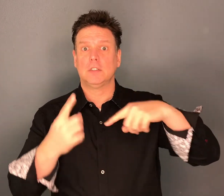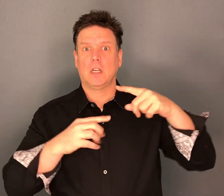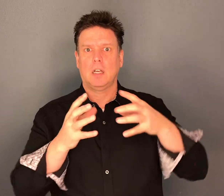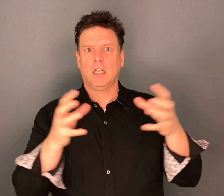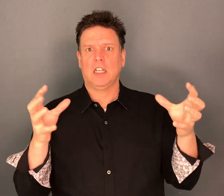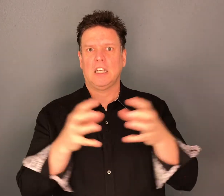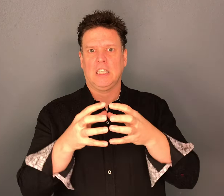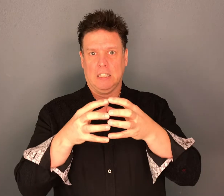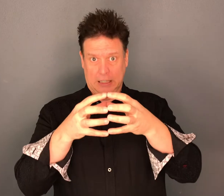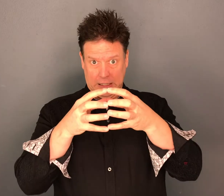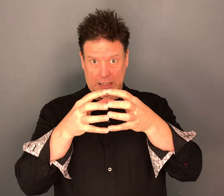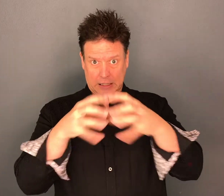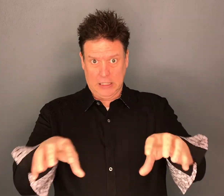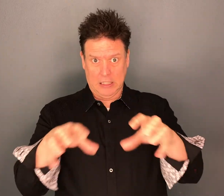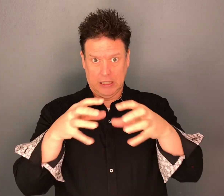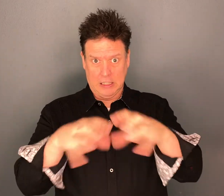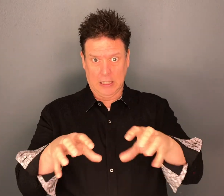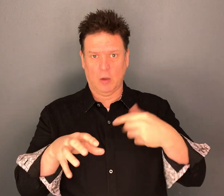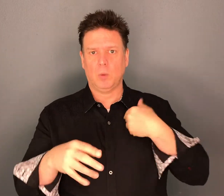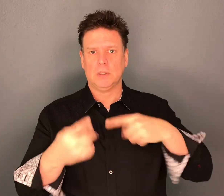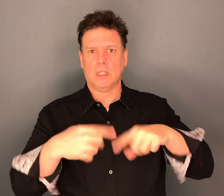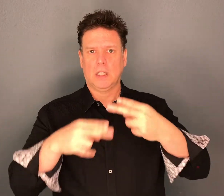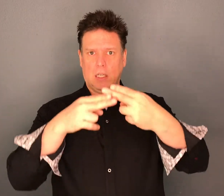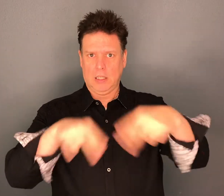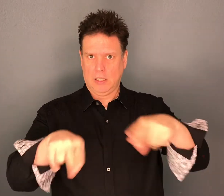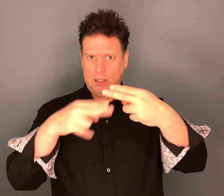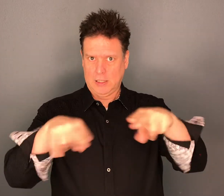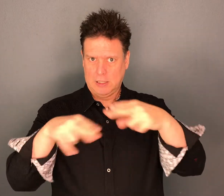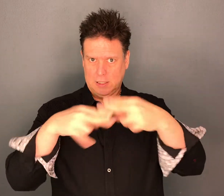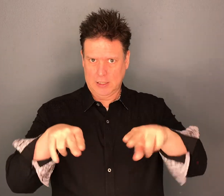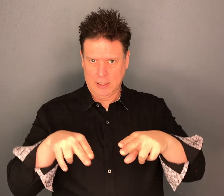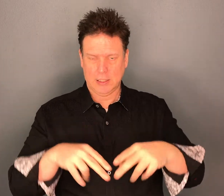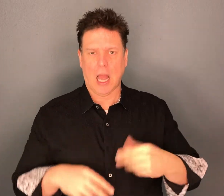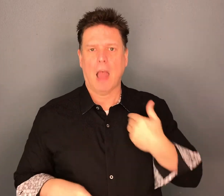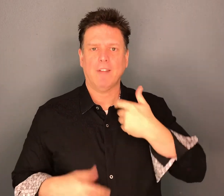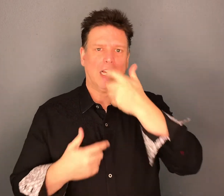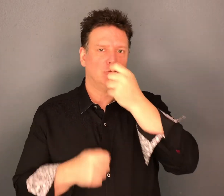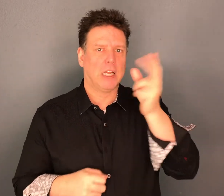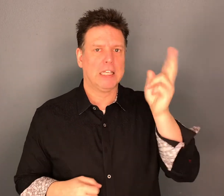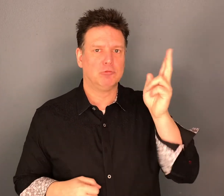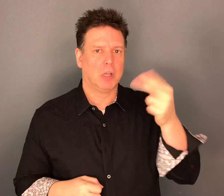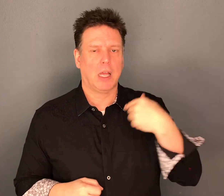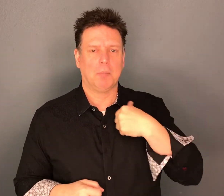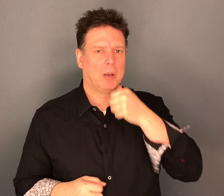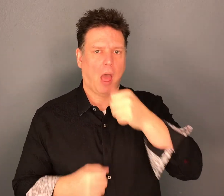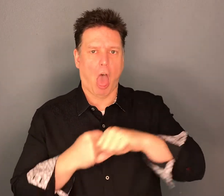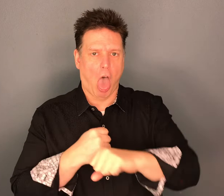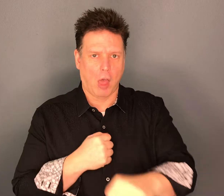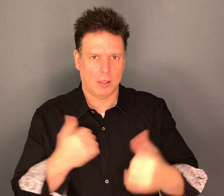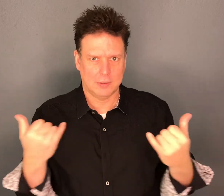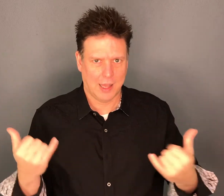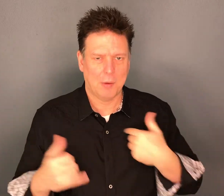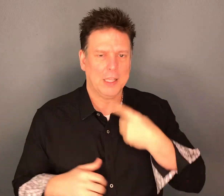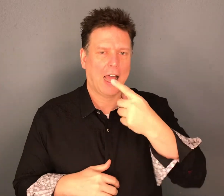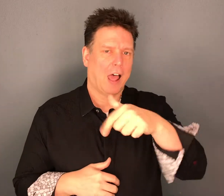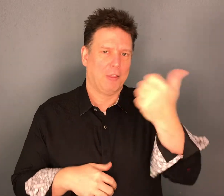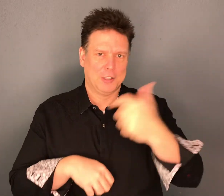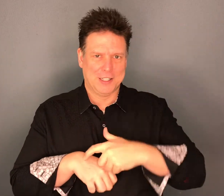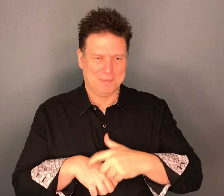In French Sign Language, they use this sign. We sign it like this with H's. It has an interesting history I'm not going to